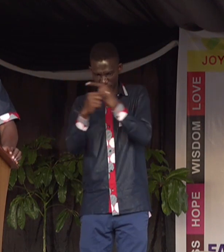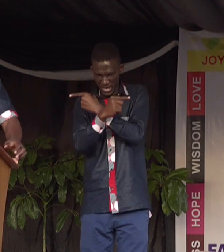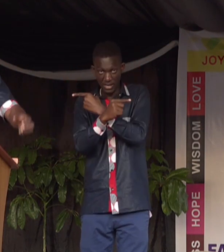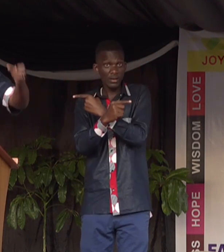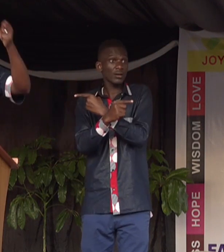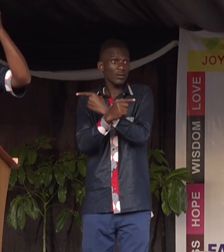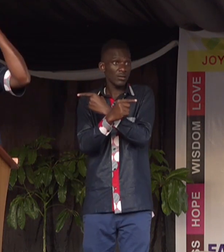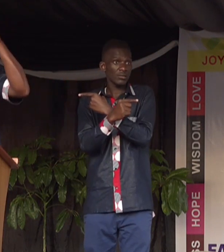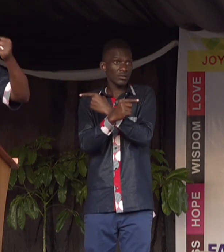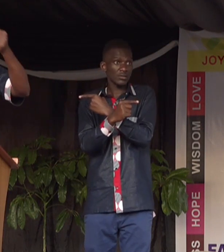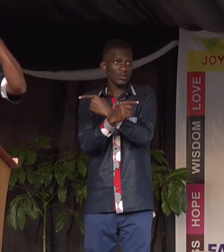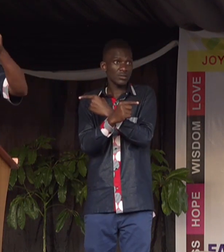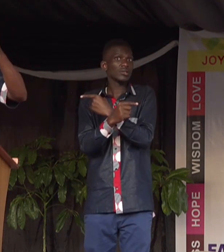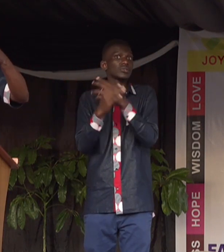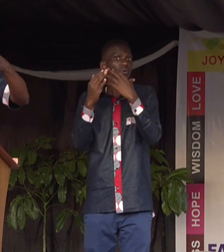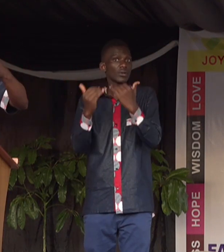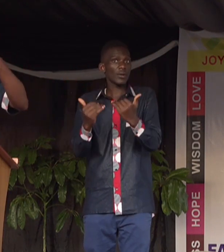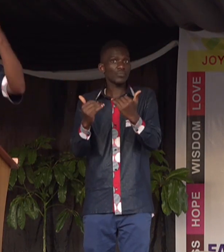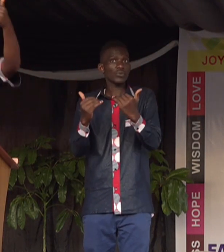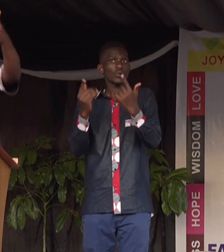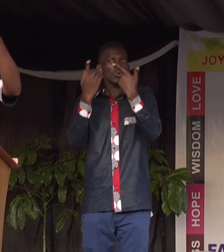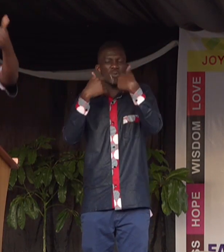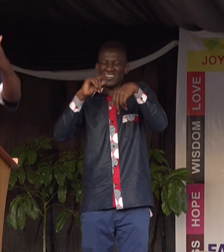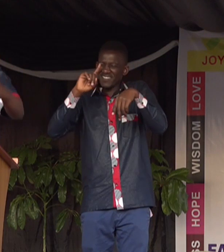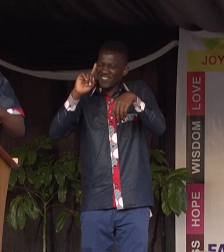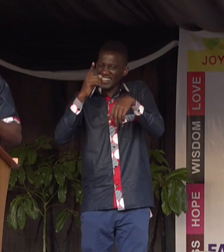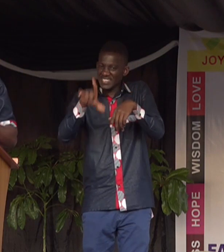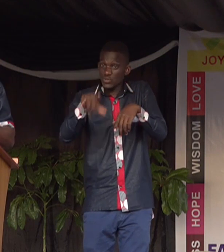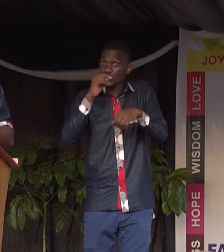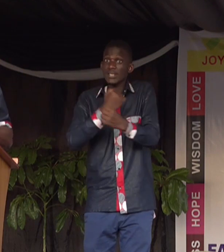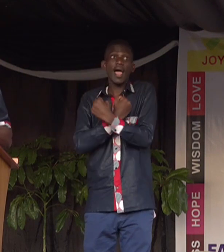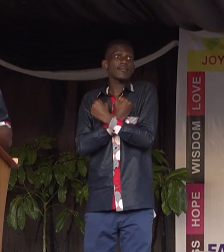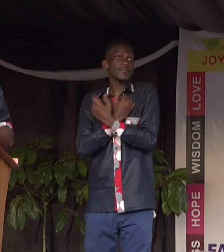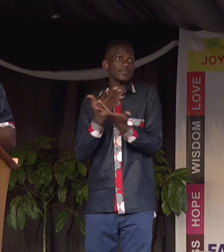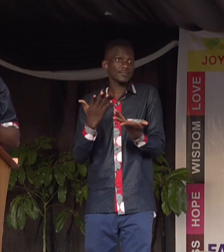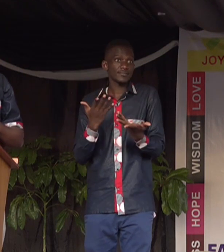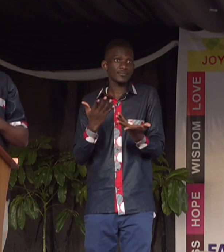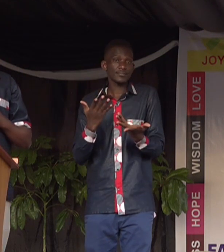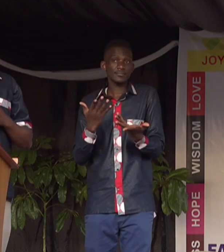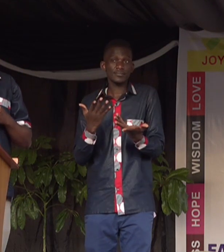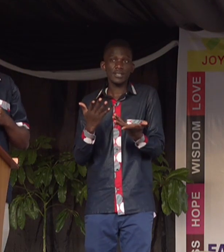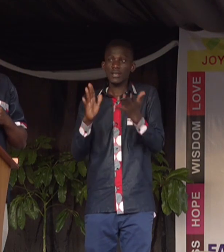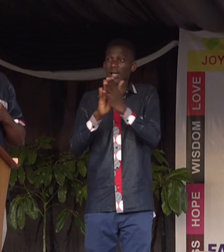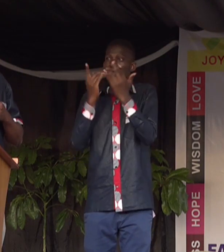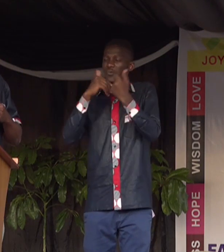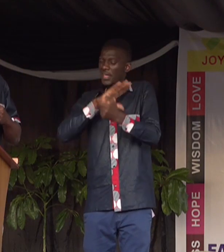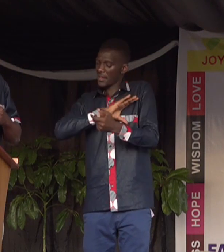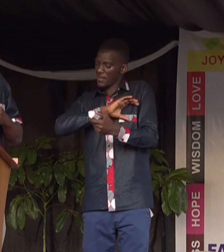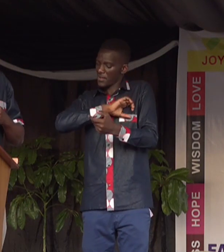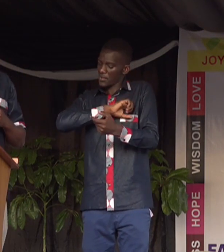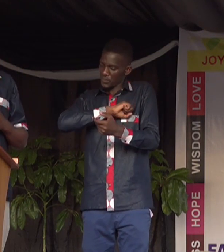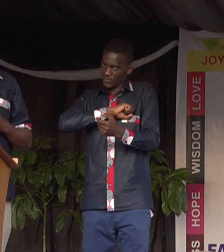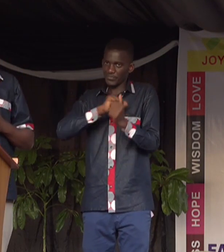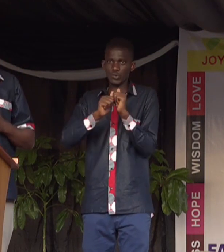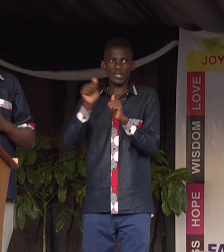butakanya, we tukuliriza, you know, we put ahead love. Tukulembeza okwagala. And we are patient with one